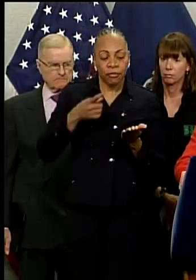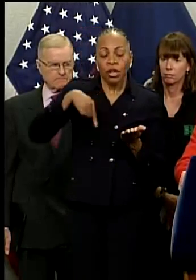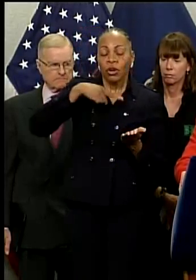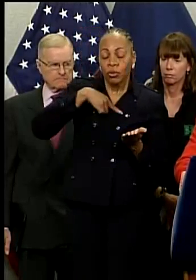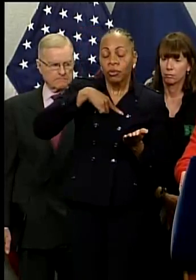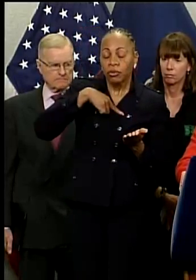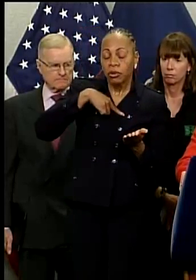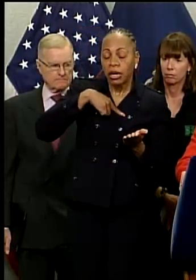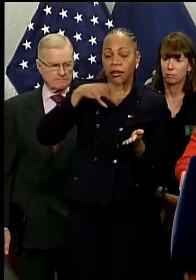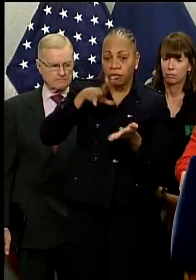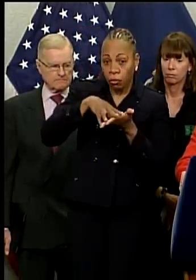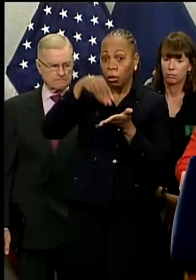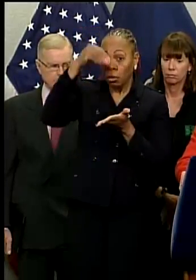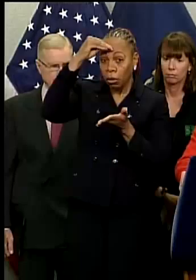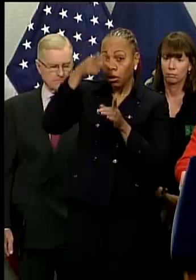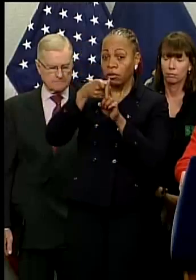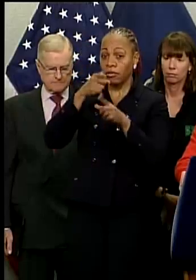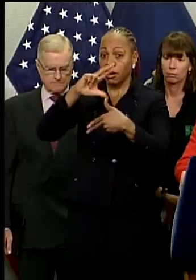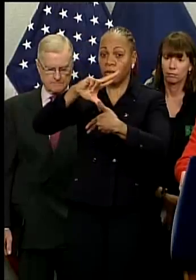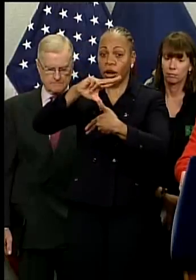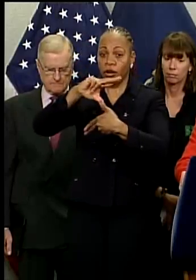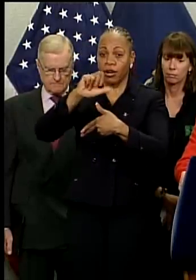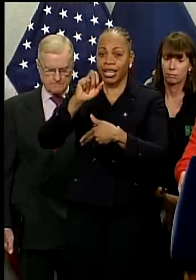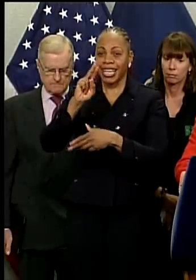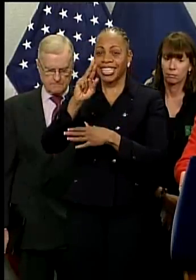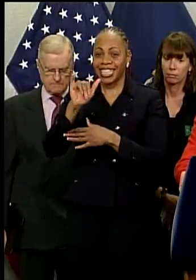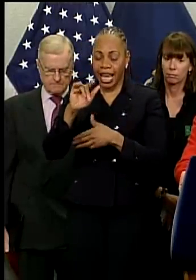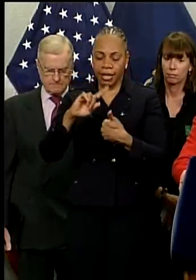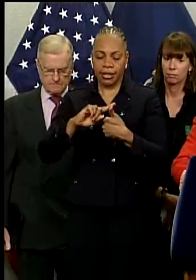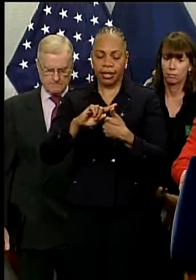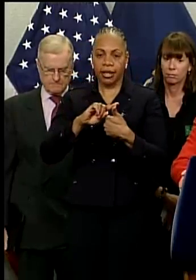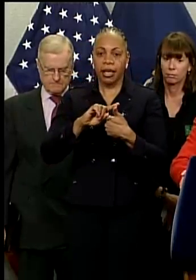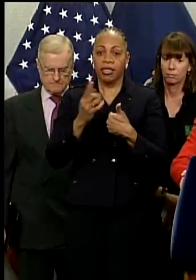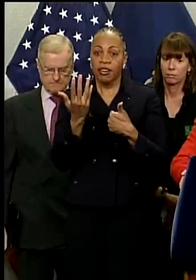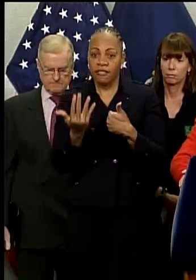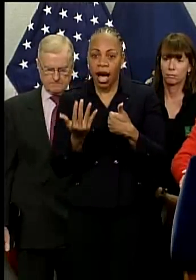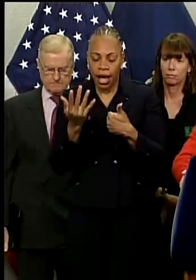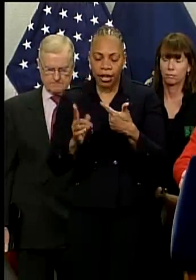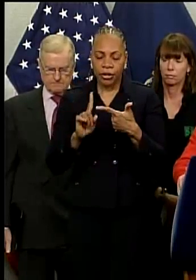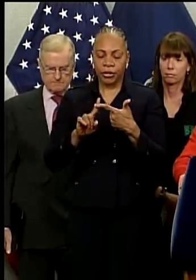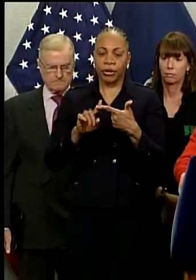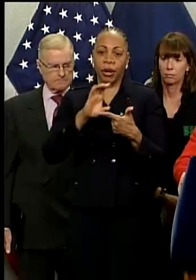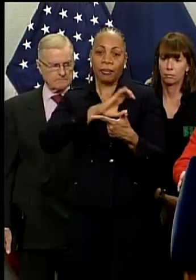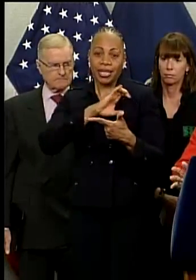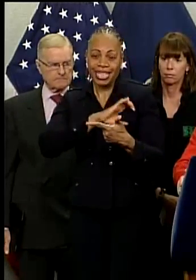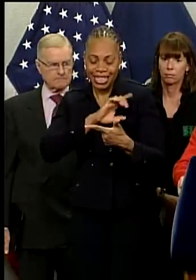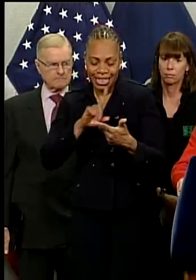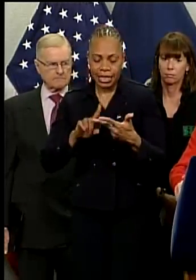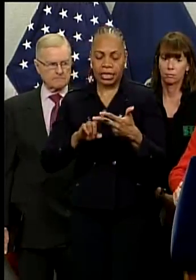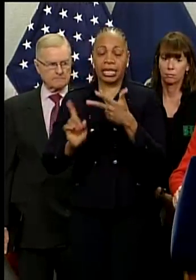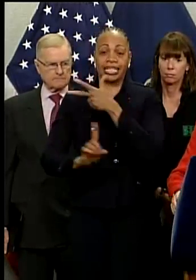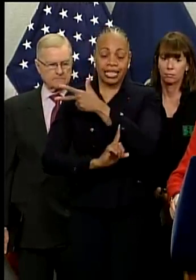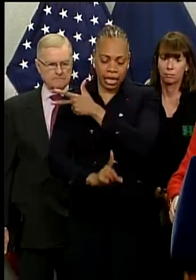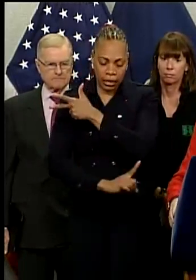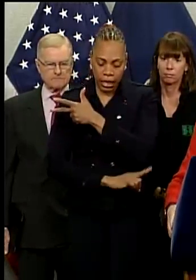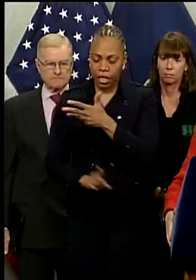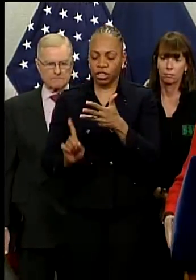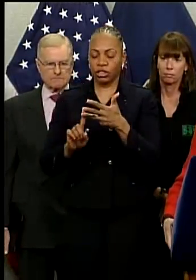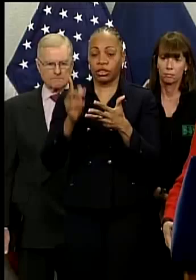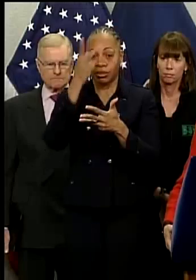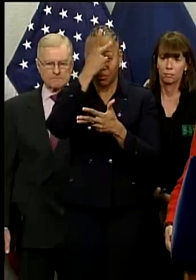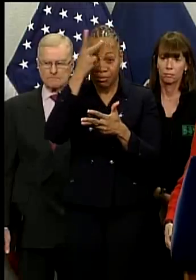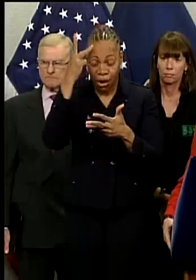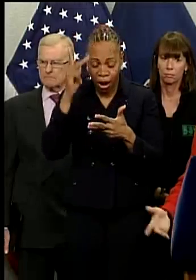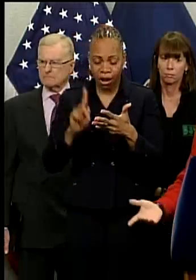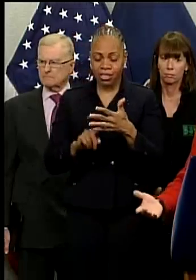with Sandy that fire, police, sanitation, parks, transportation,